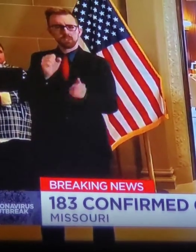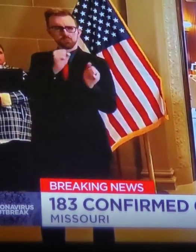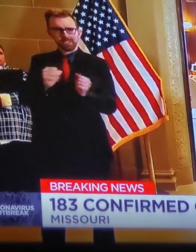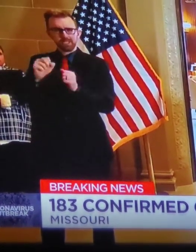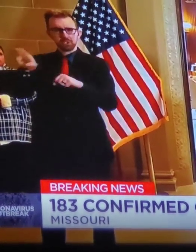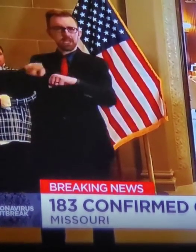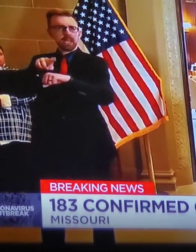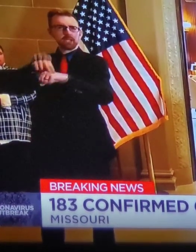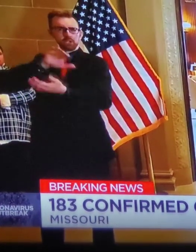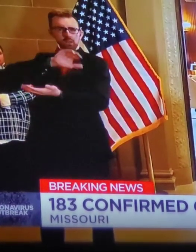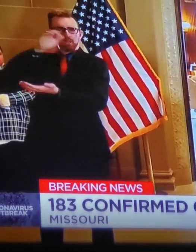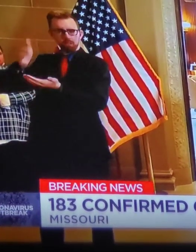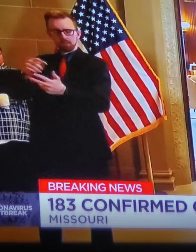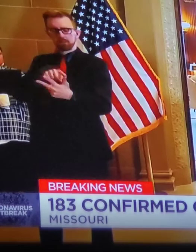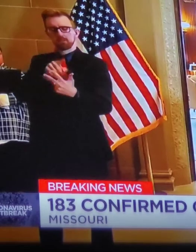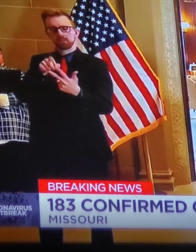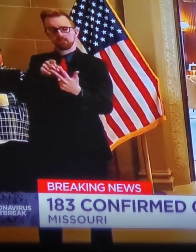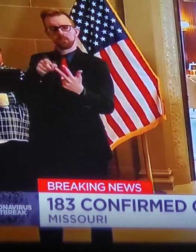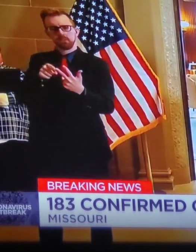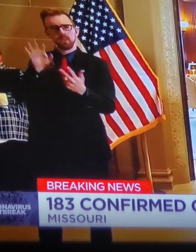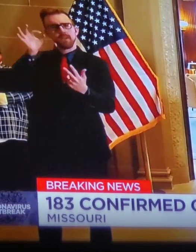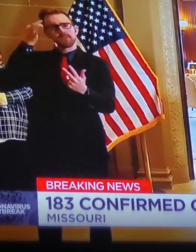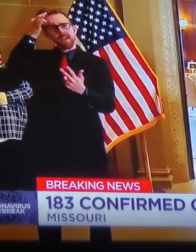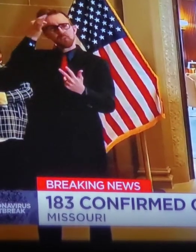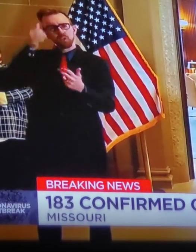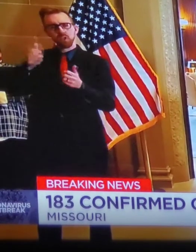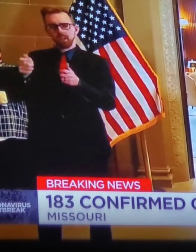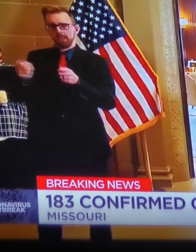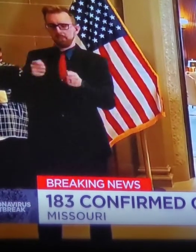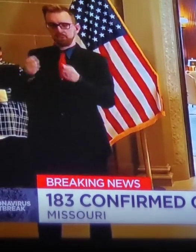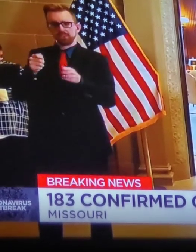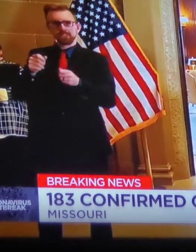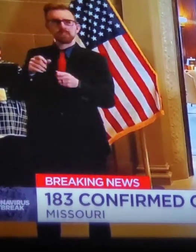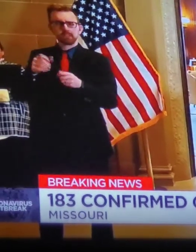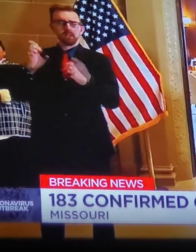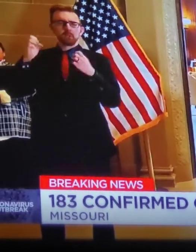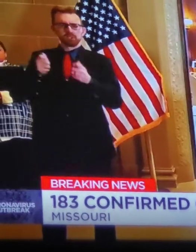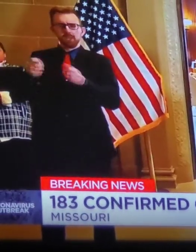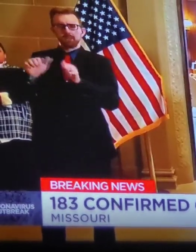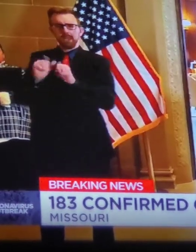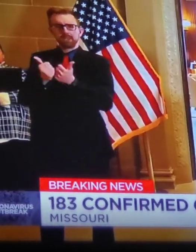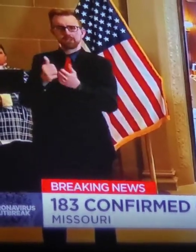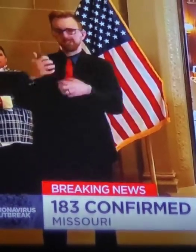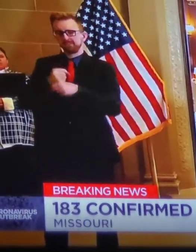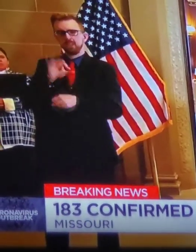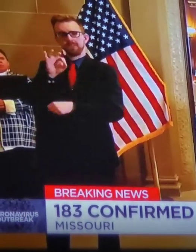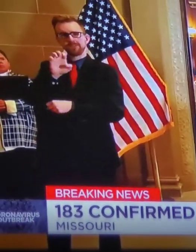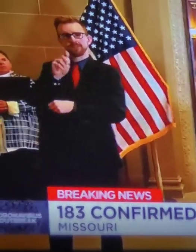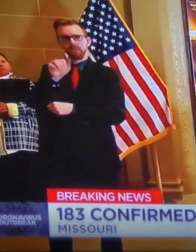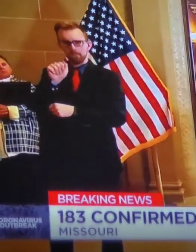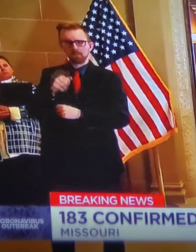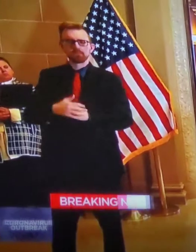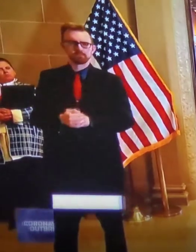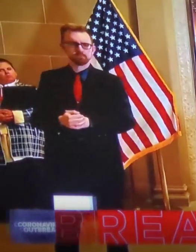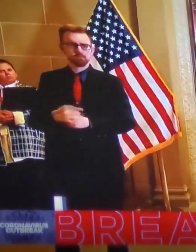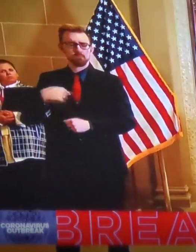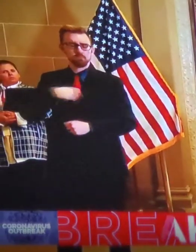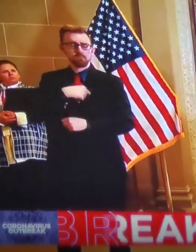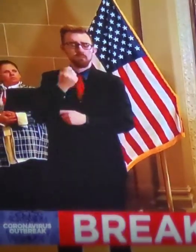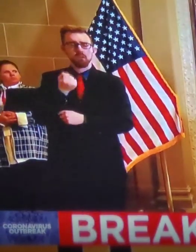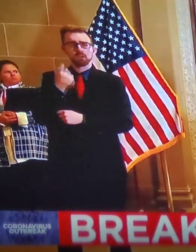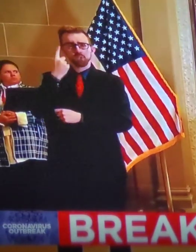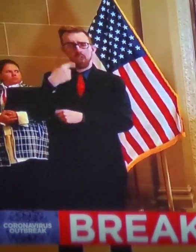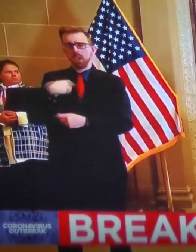Stockpile, and the Federal Emergency Management Agency. It is our understanding that